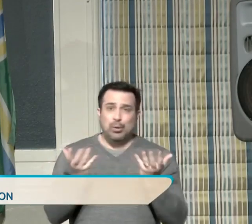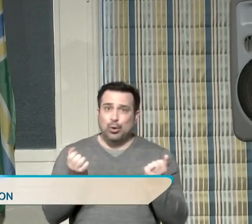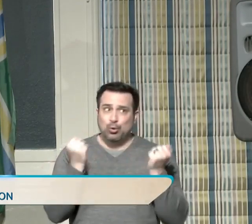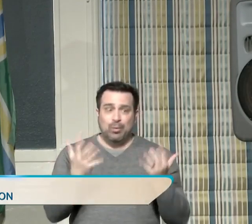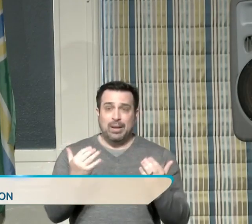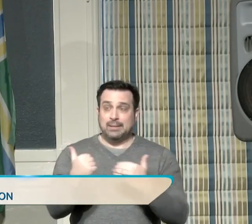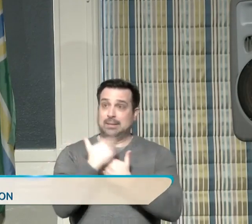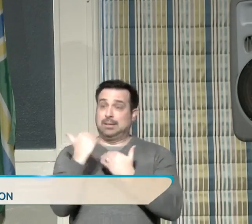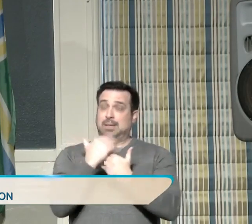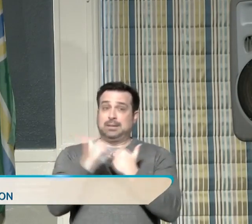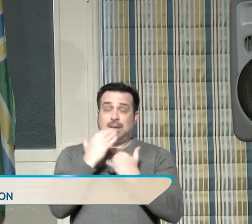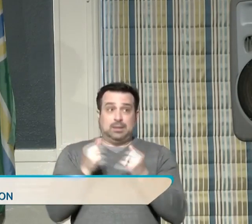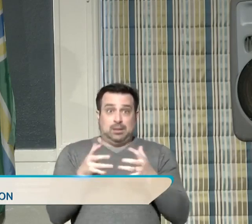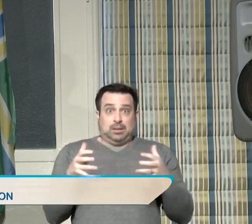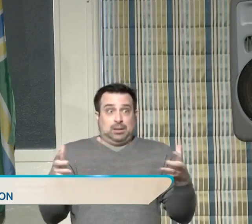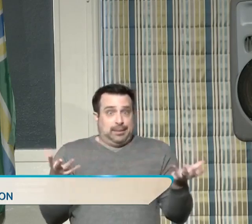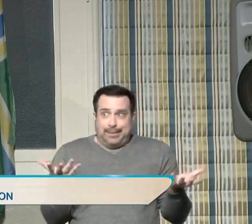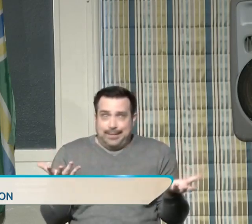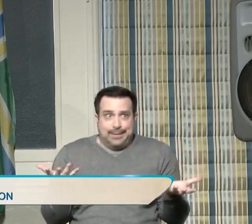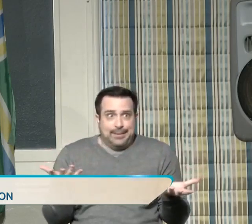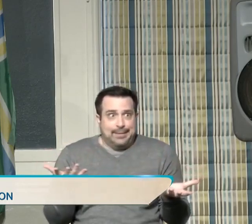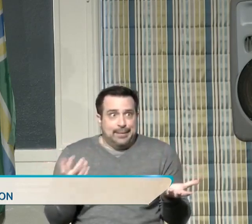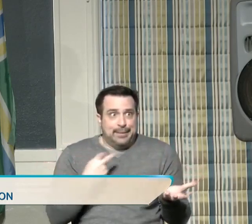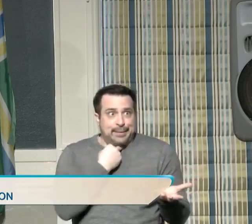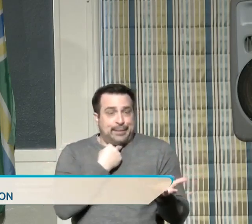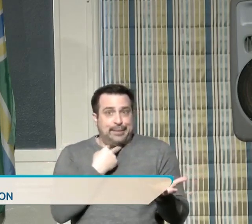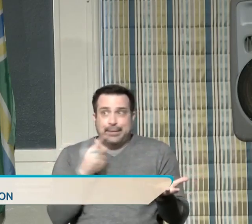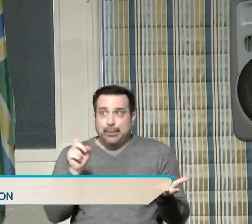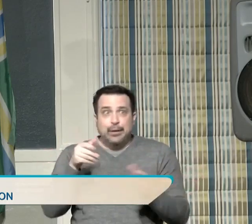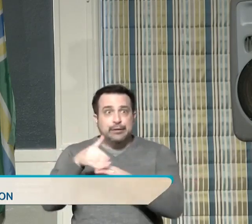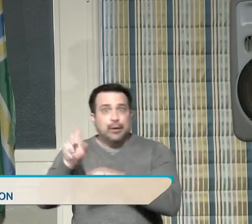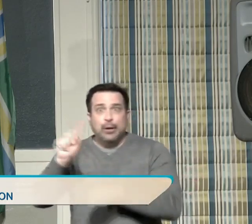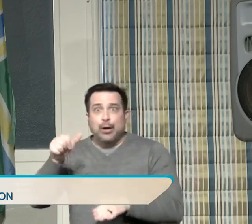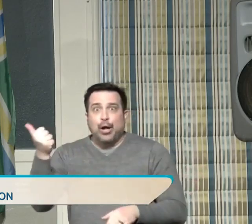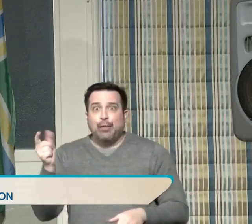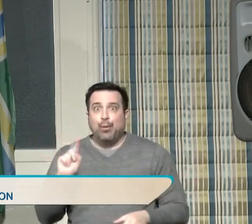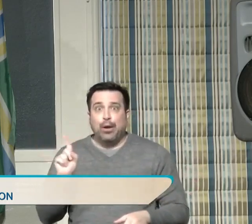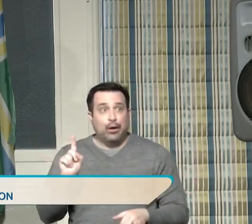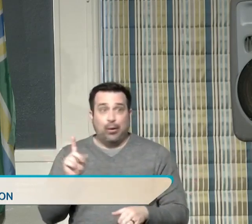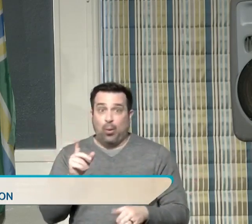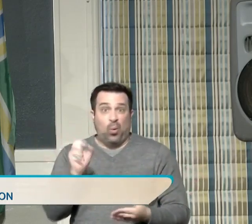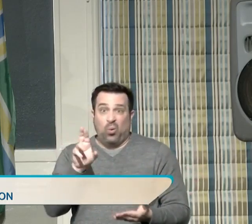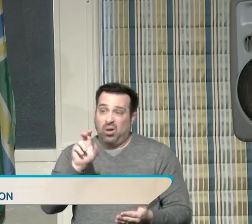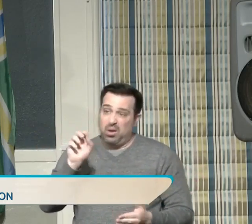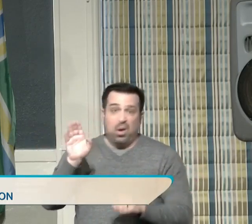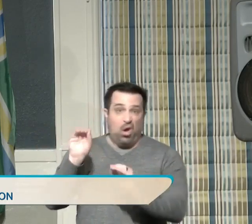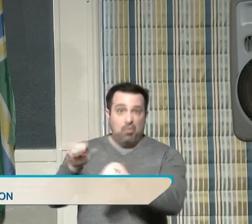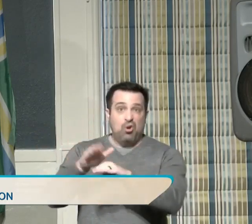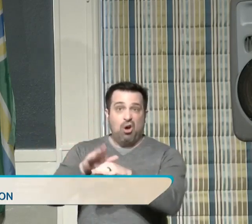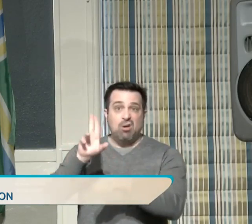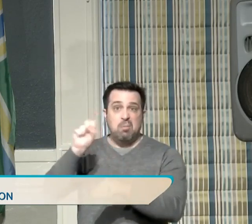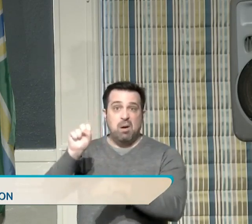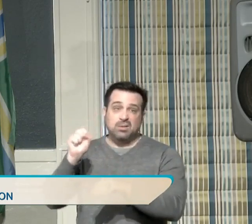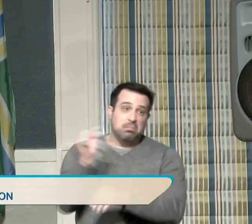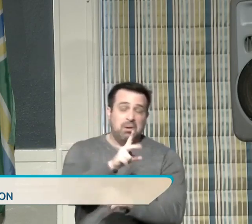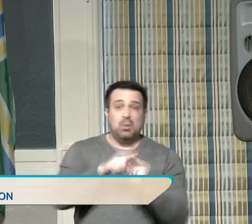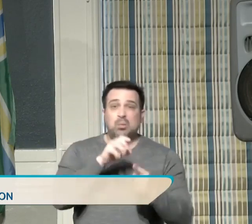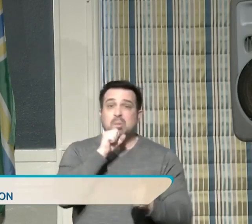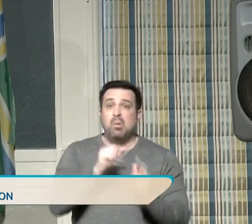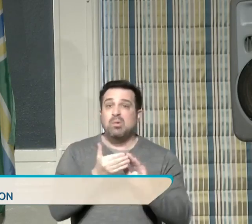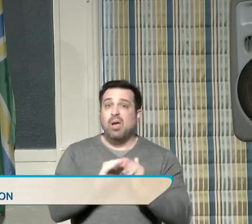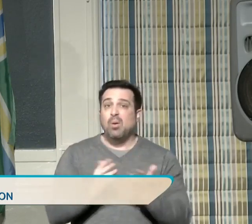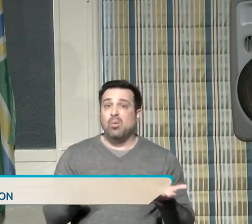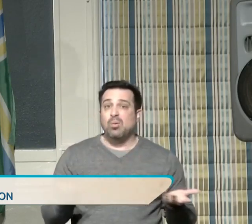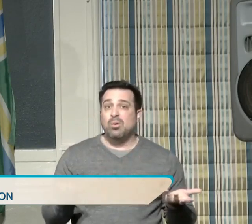keeps sending us people, but there's nowhere for us to send people, other than to put them on the bus back to Old Town, which